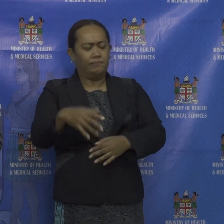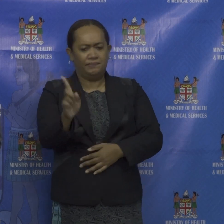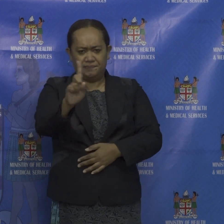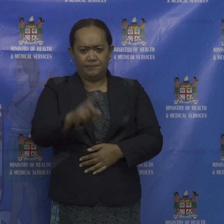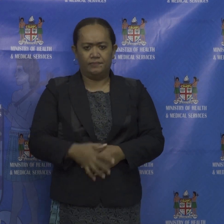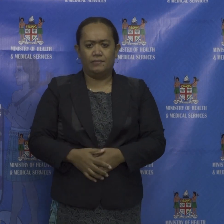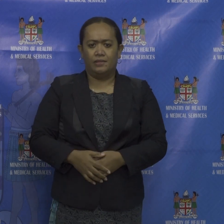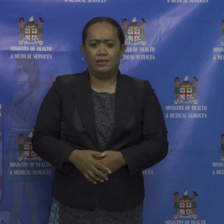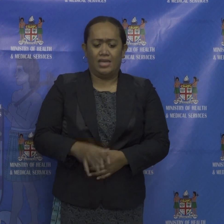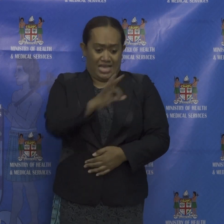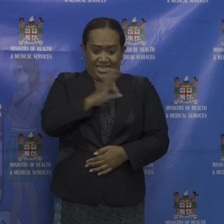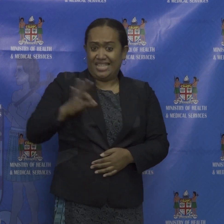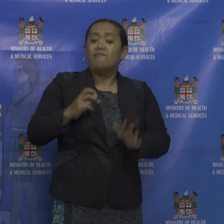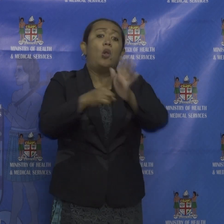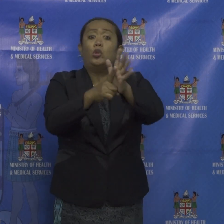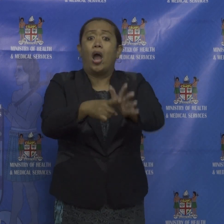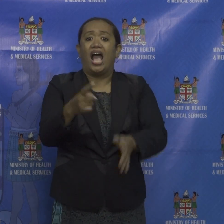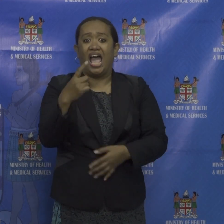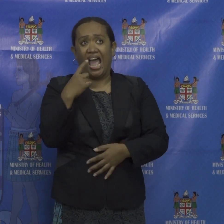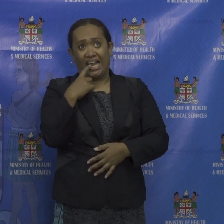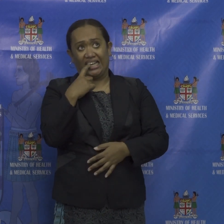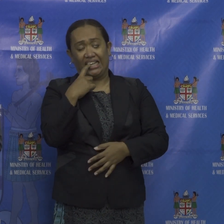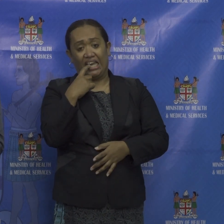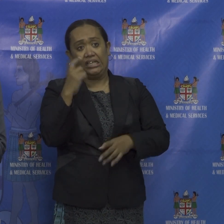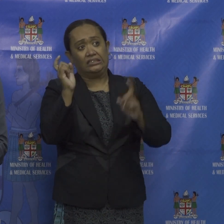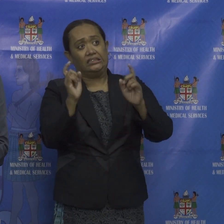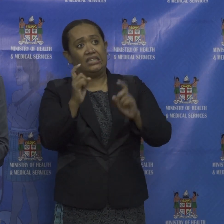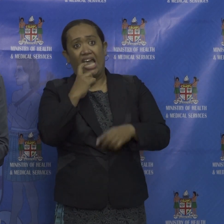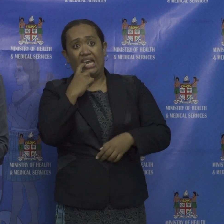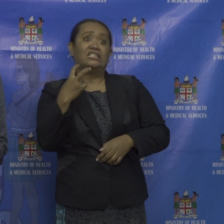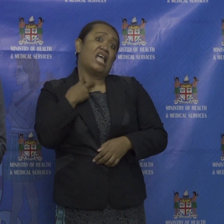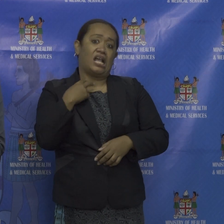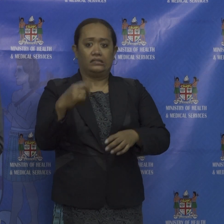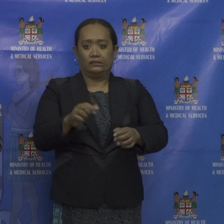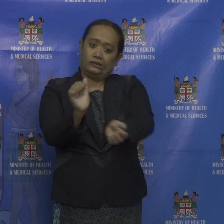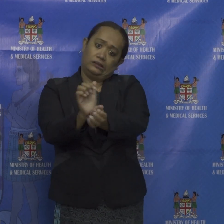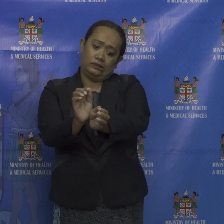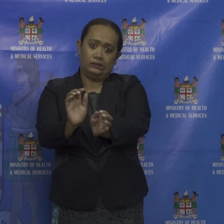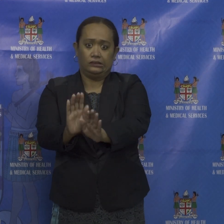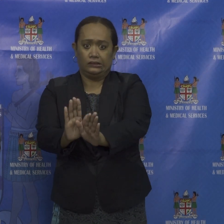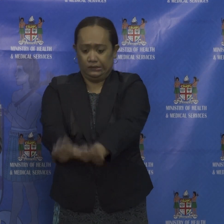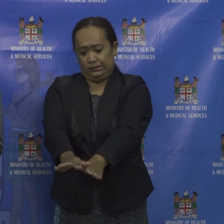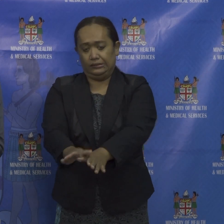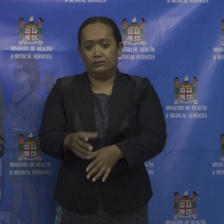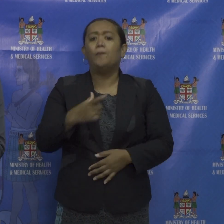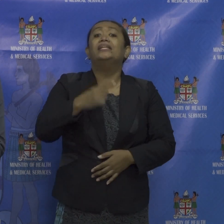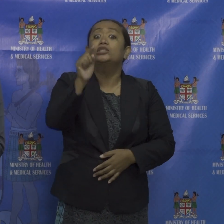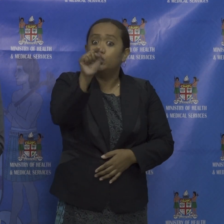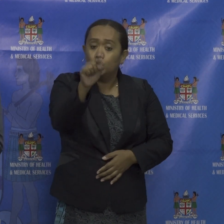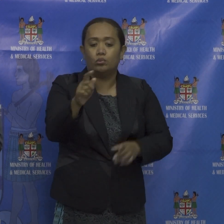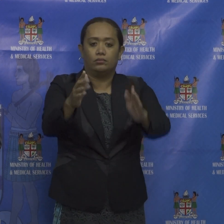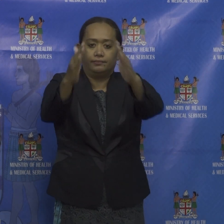in Lautoka Hospital don't have the privilege at this moment, so let's honor their sacrifice by staying within the safety of our homes as much as possible.